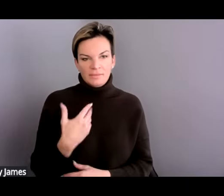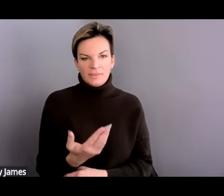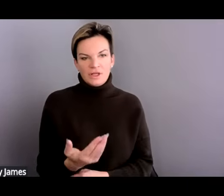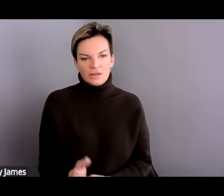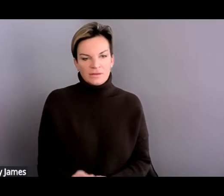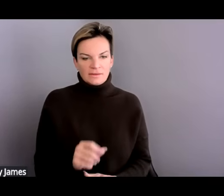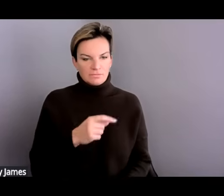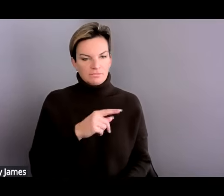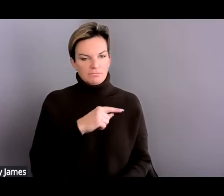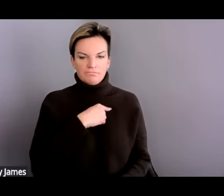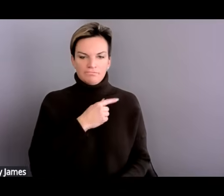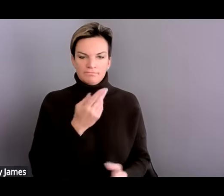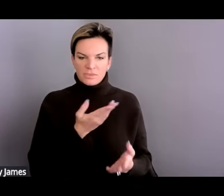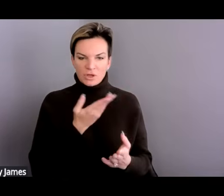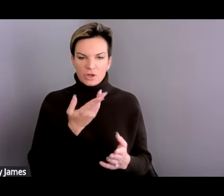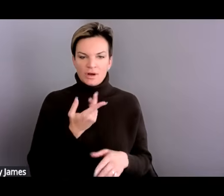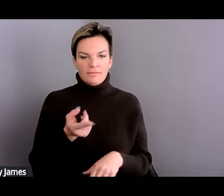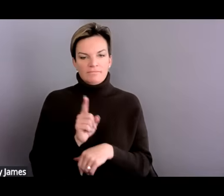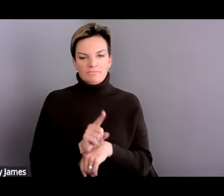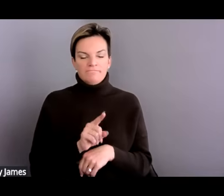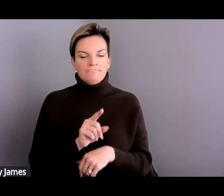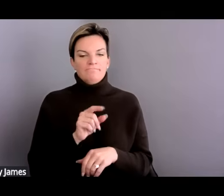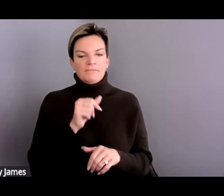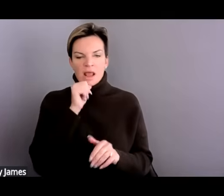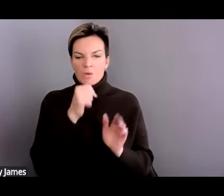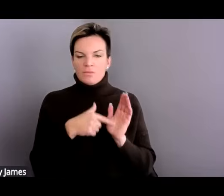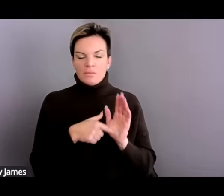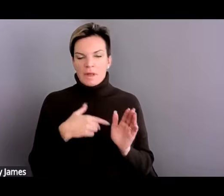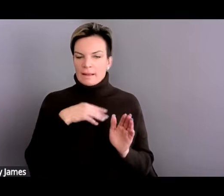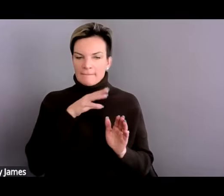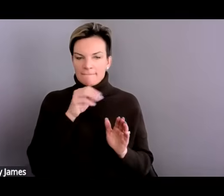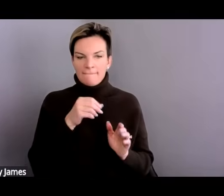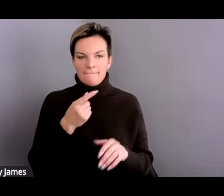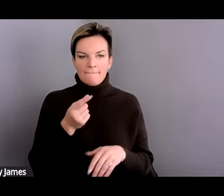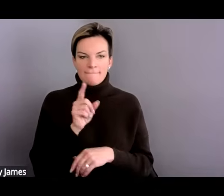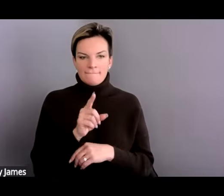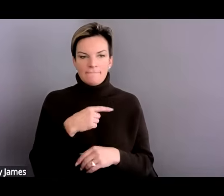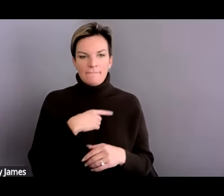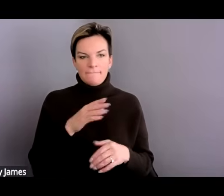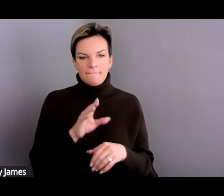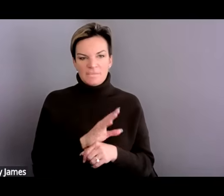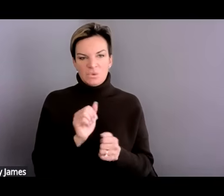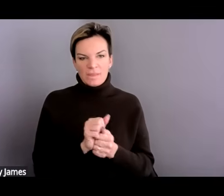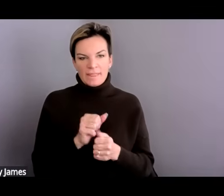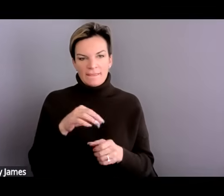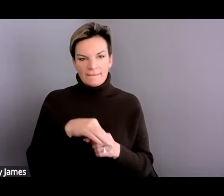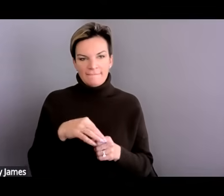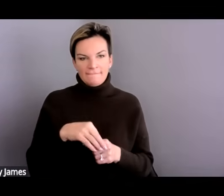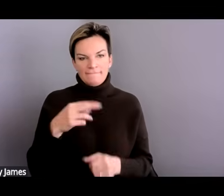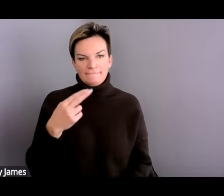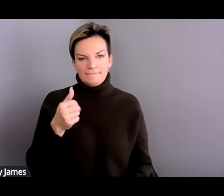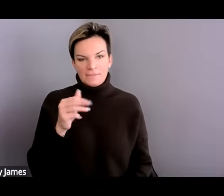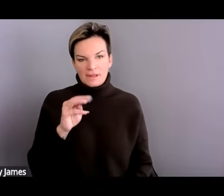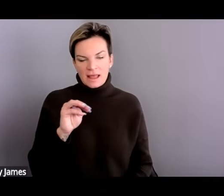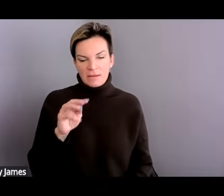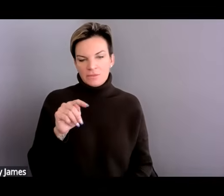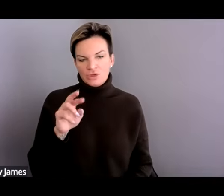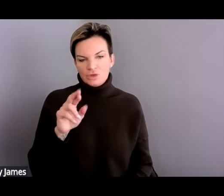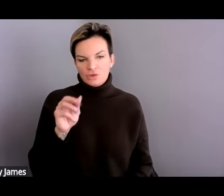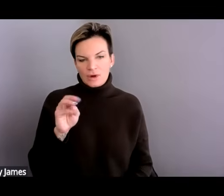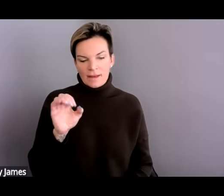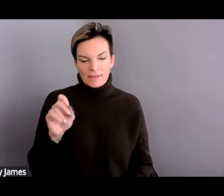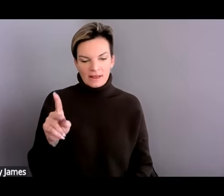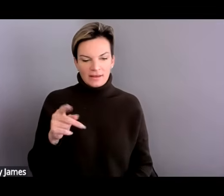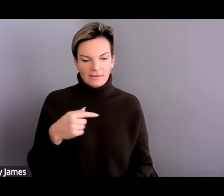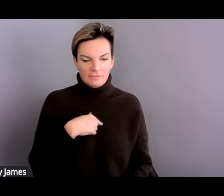to apologize for not getting comments in last week. I've been a little busy with an election in Hamtramck that you may all have heard about. So, but I